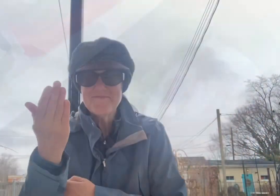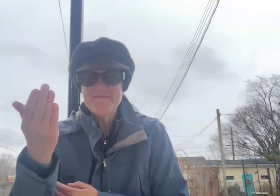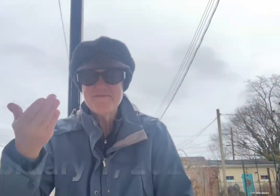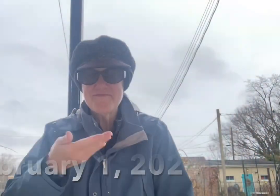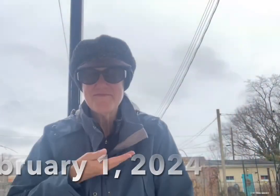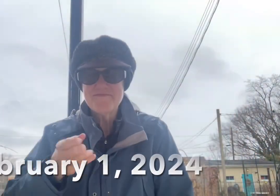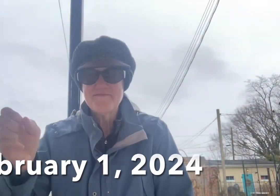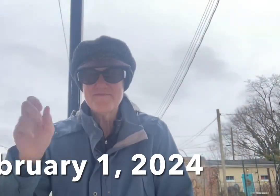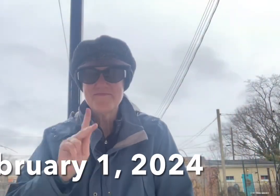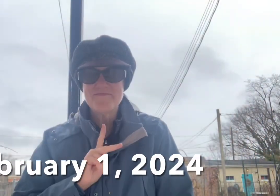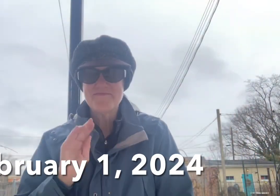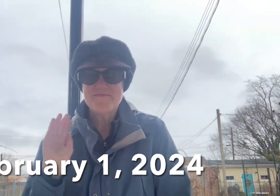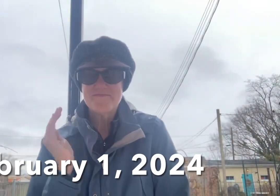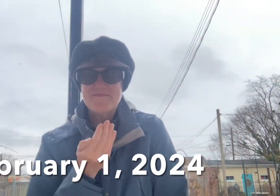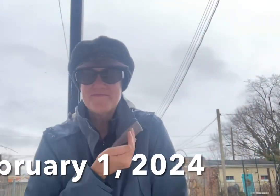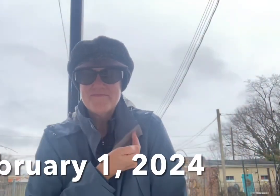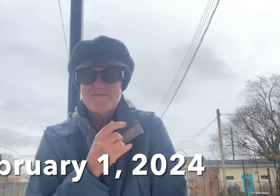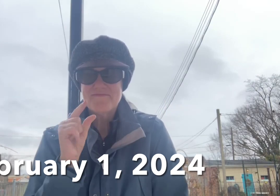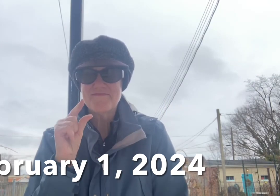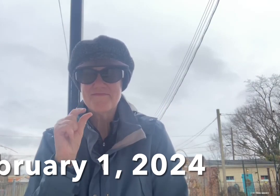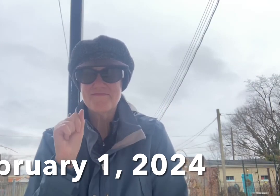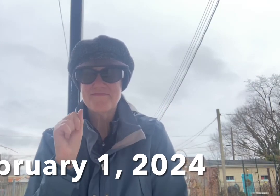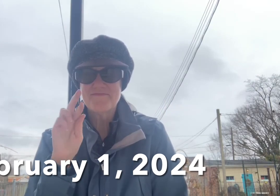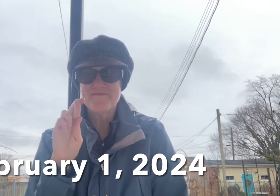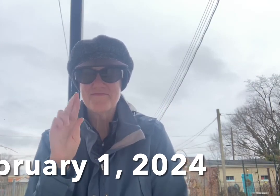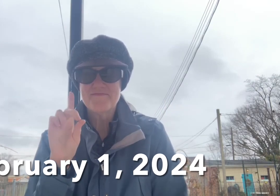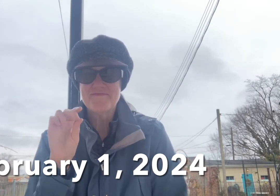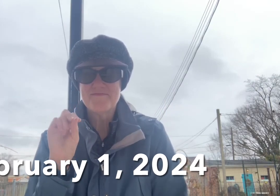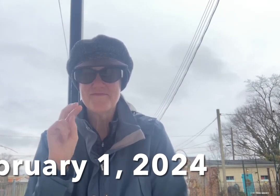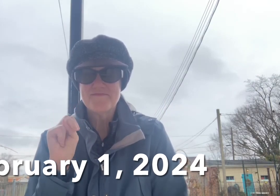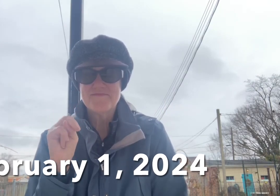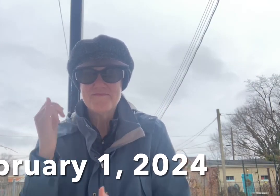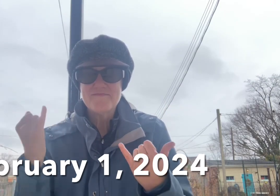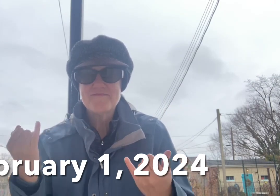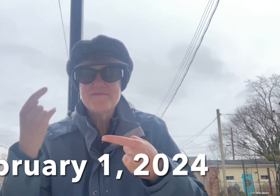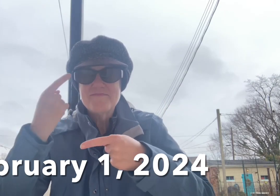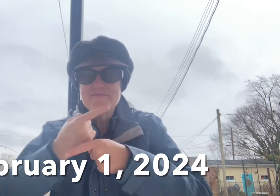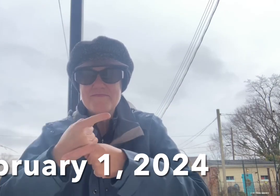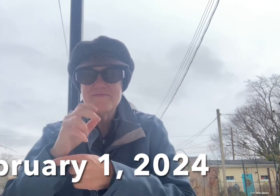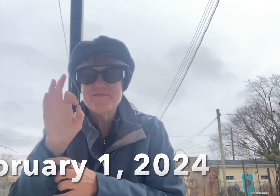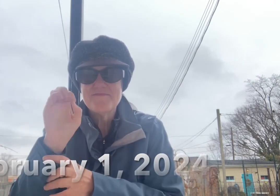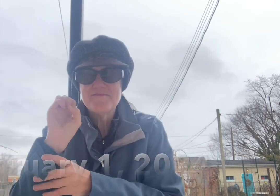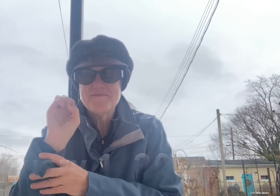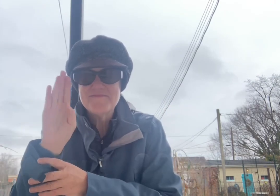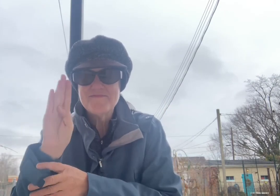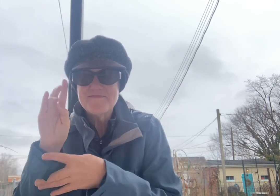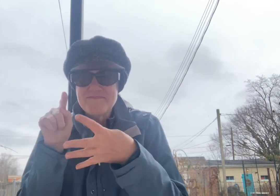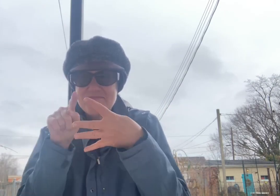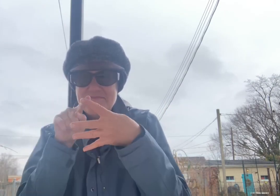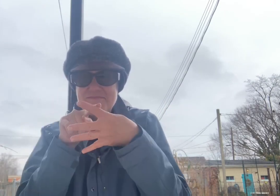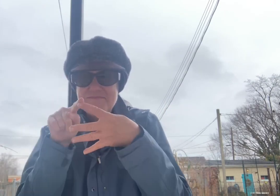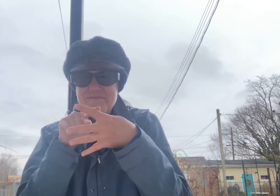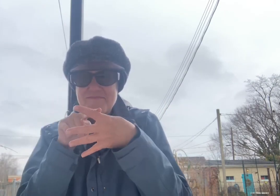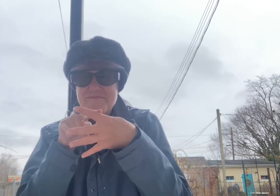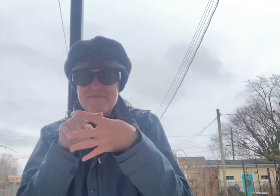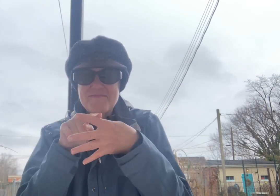Good morning and welcome back to our garden. Now, today is the beginning